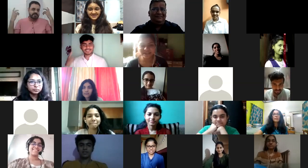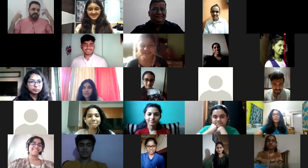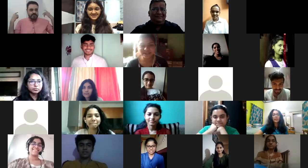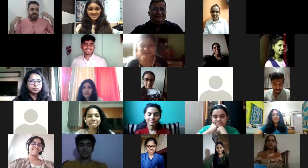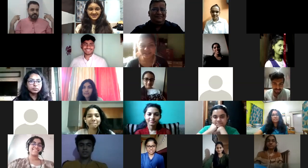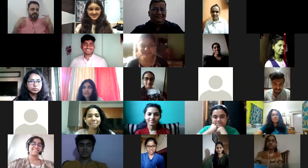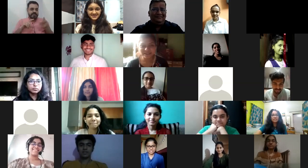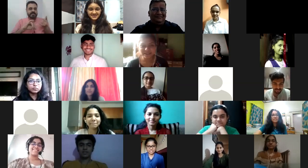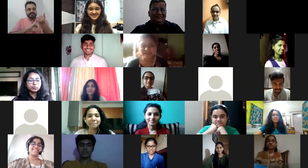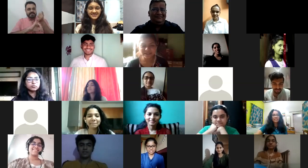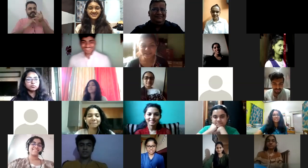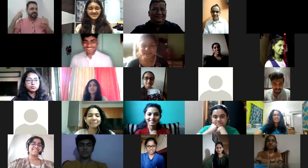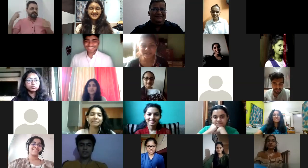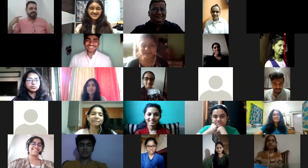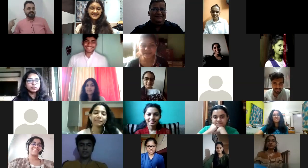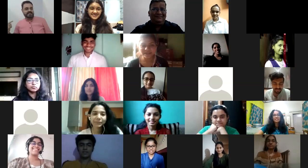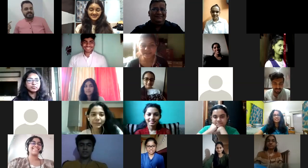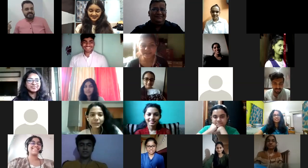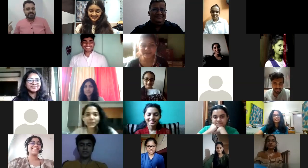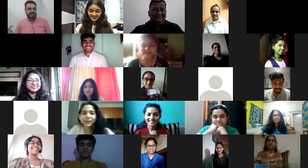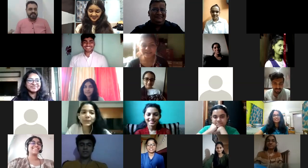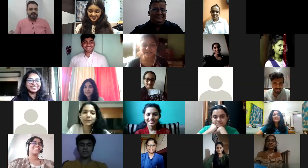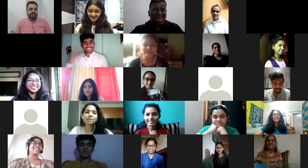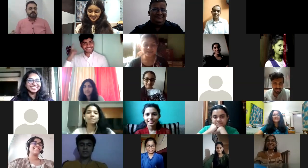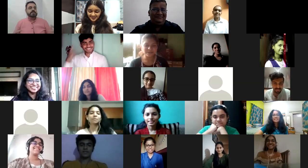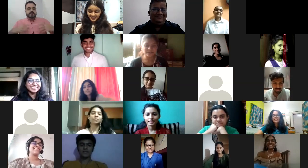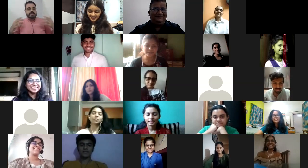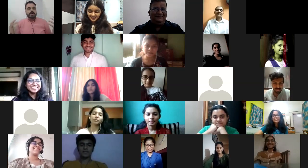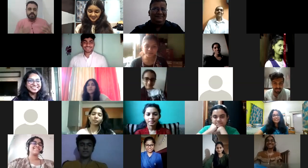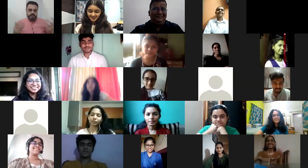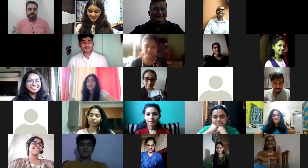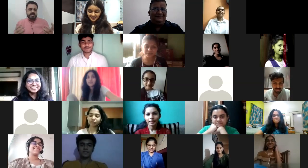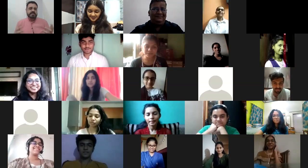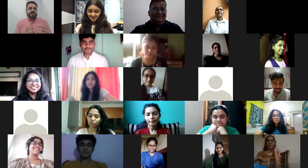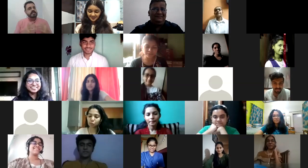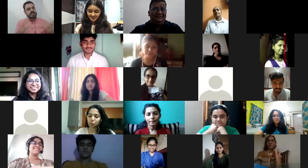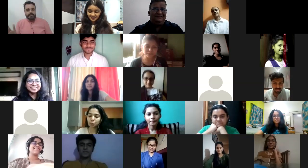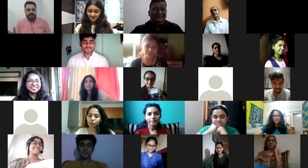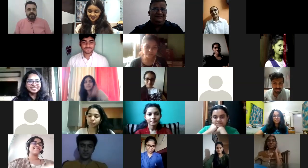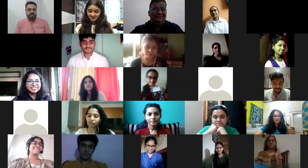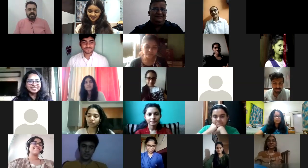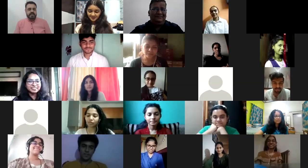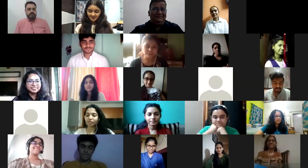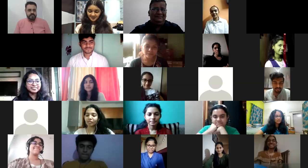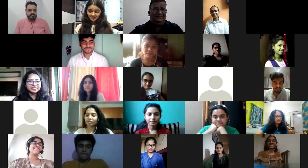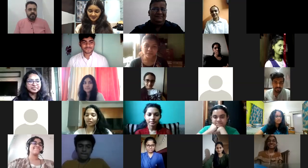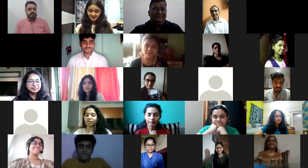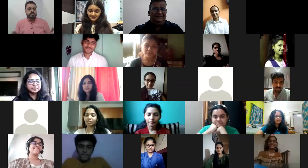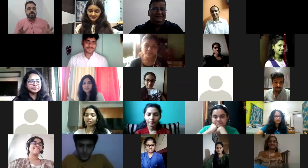dropping from here and there. So this is Sheila. So this is how and this is general practice. In any office, school,